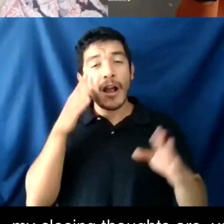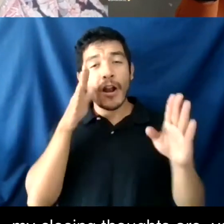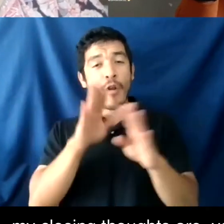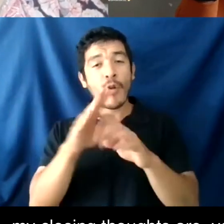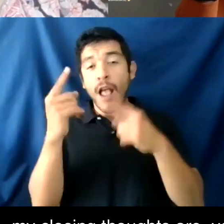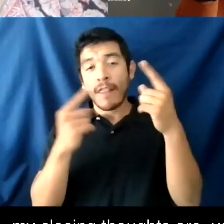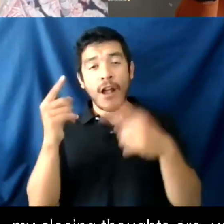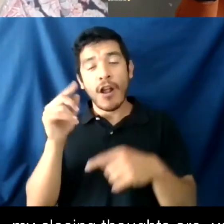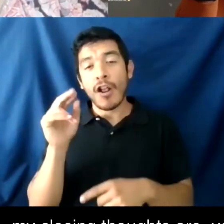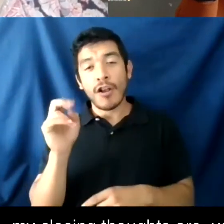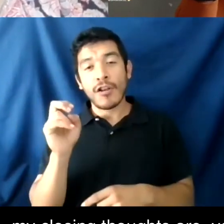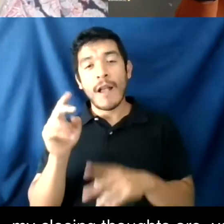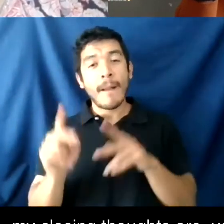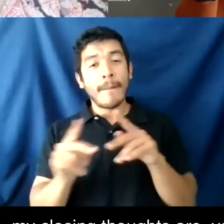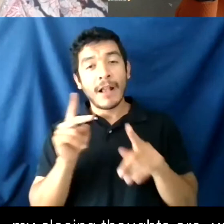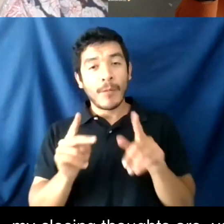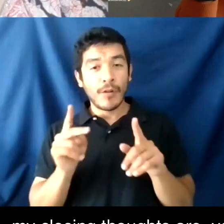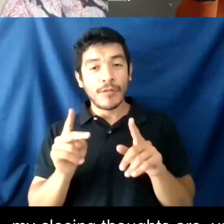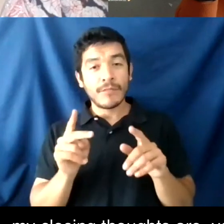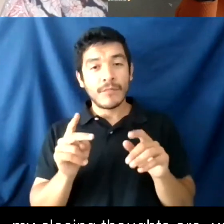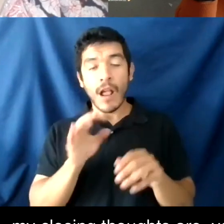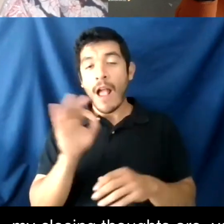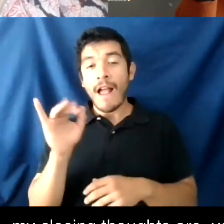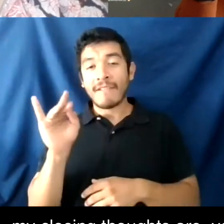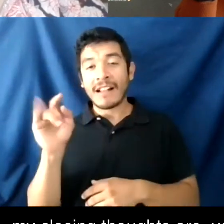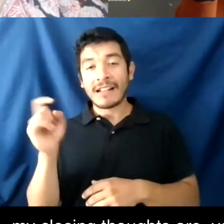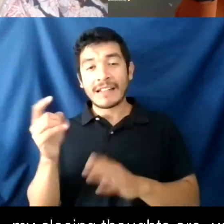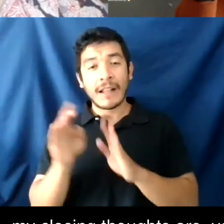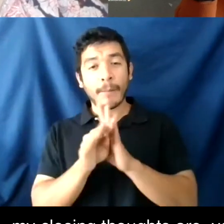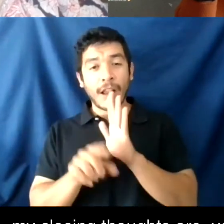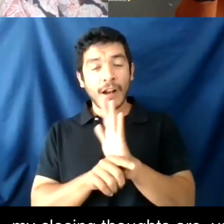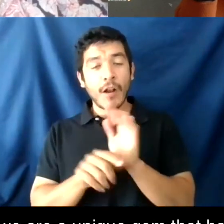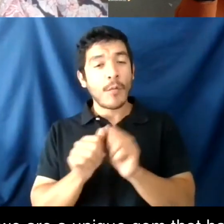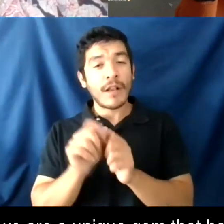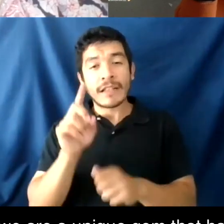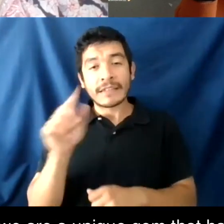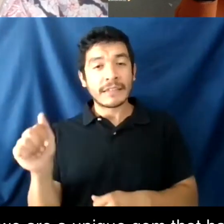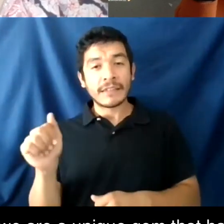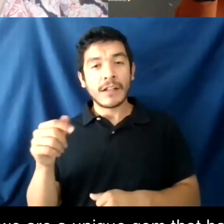are, people of Latinx background with disabilities,